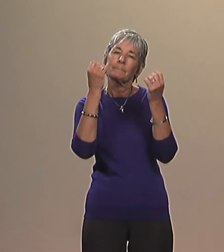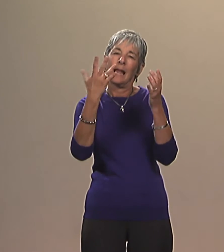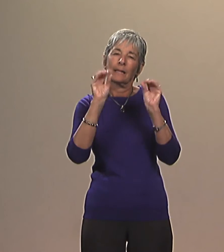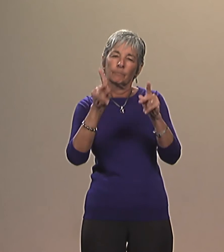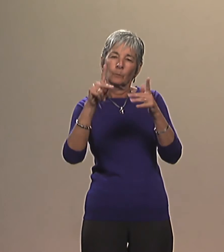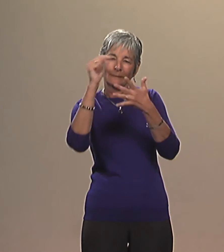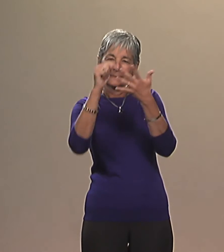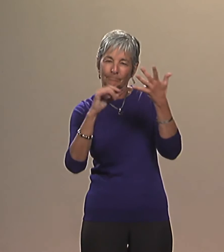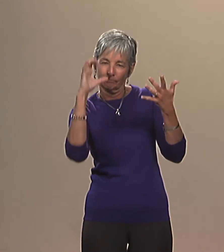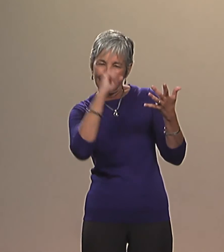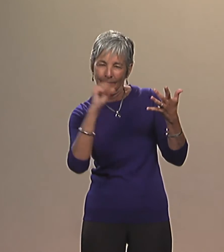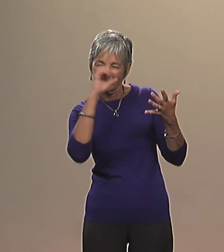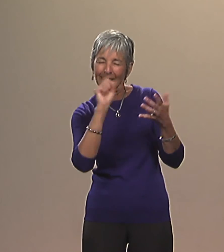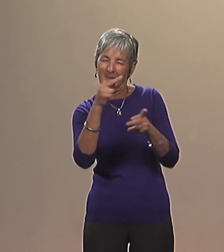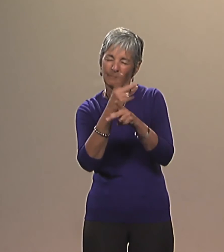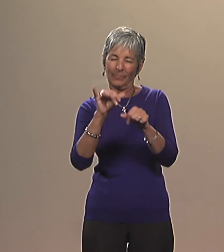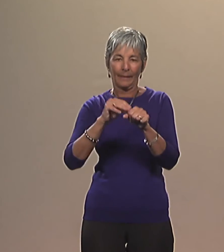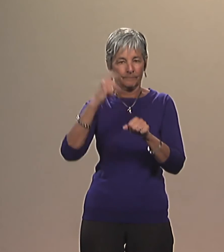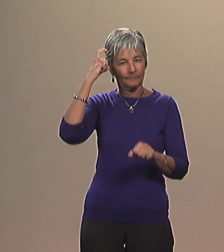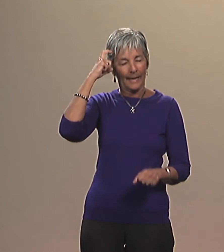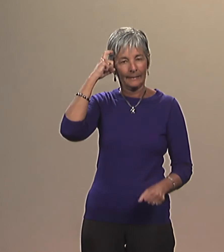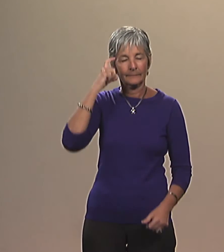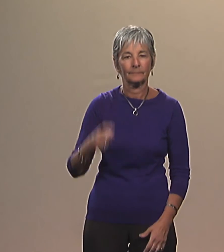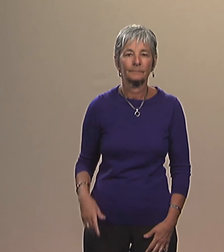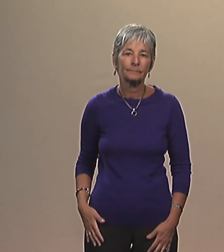there are many opportunities like that, and we need to keep that in mind.